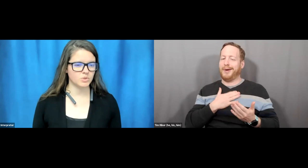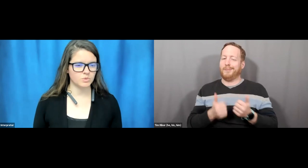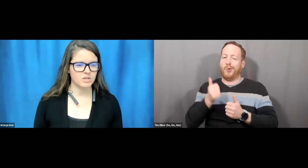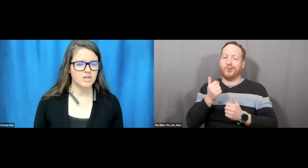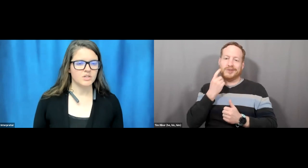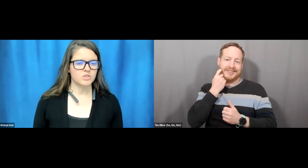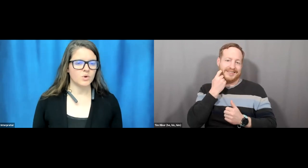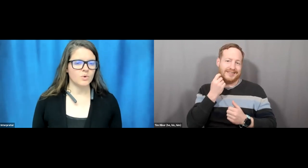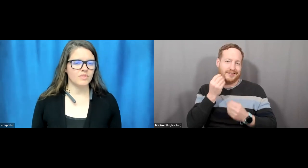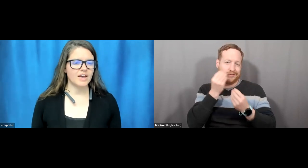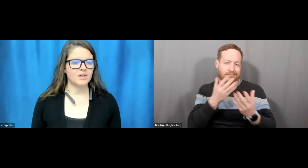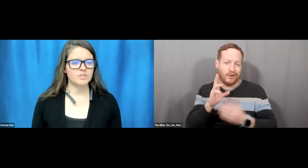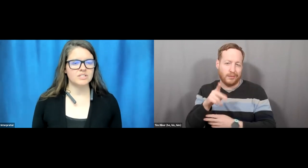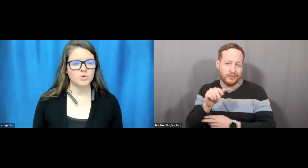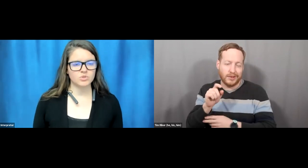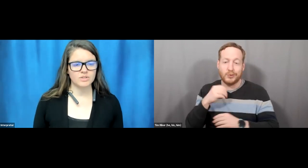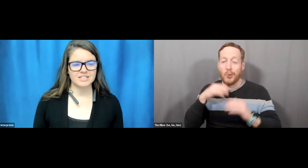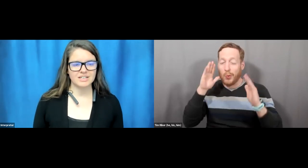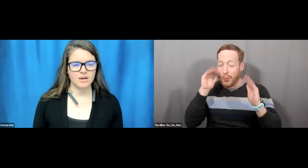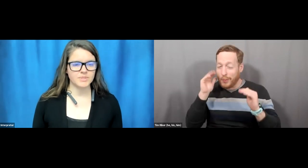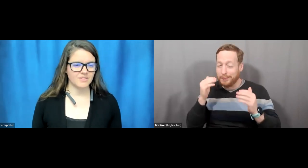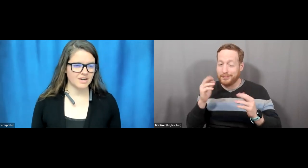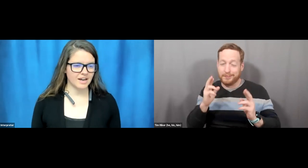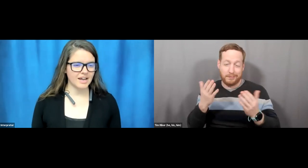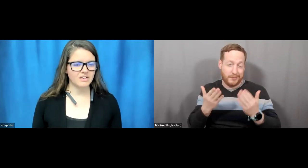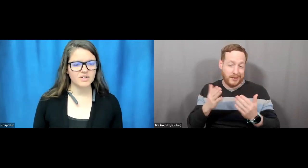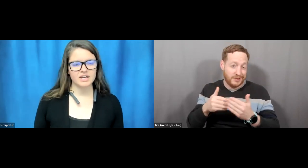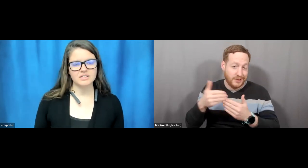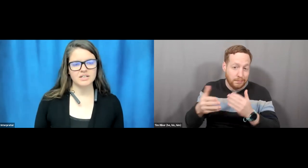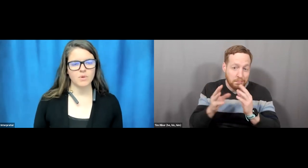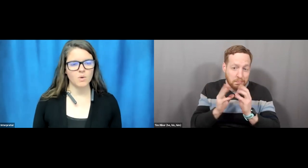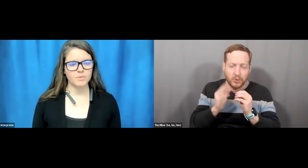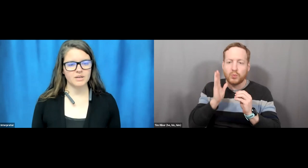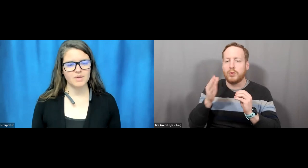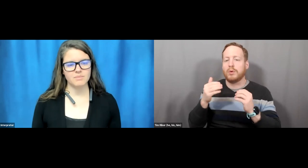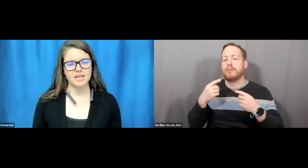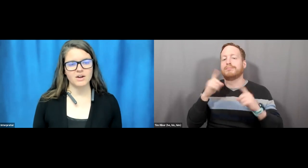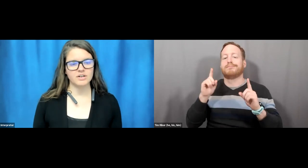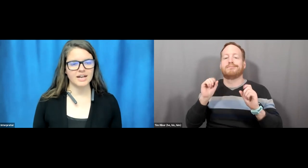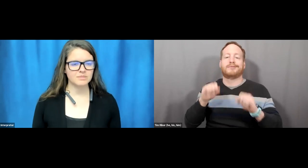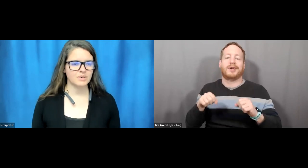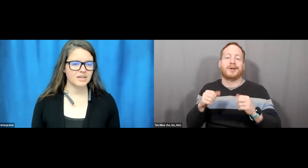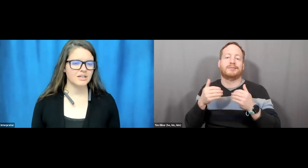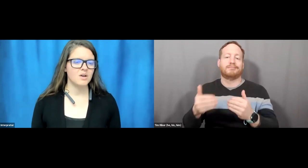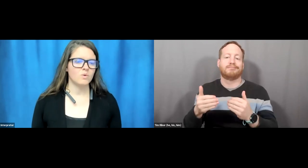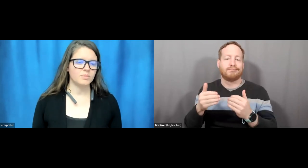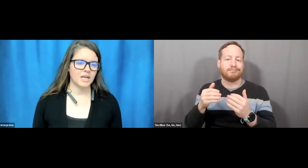soon. So that is the most recent update that I have, and I'm hoping maybe at our next meeting, we'll be able